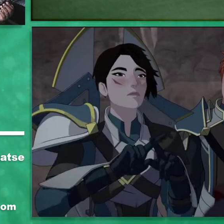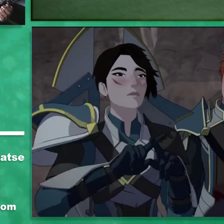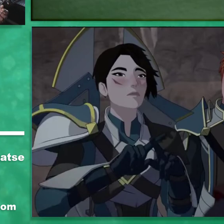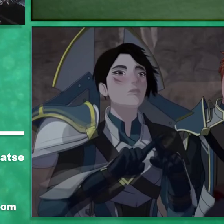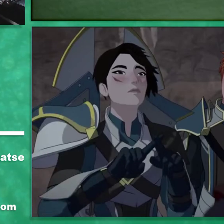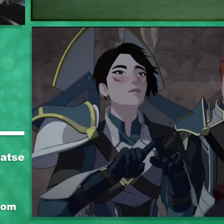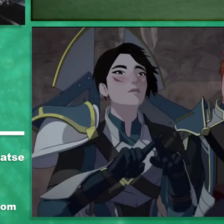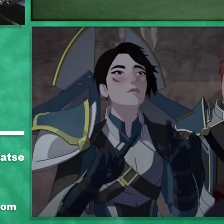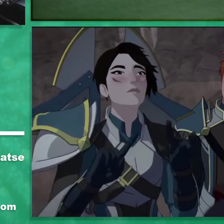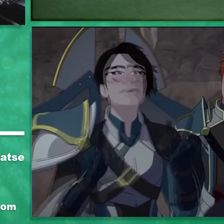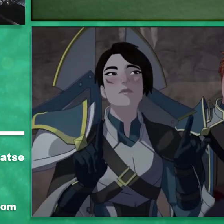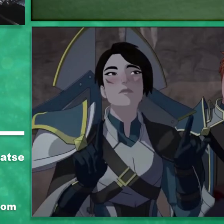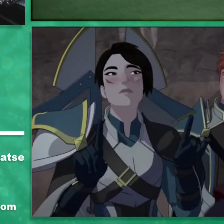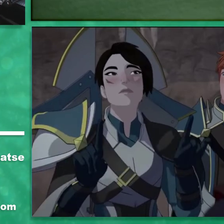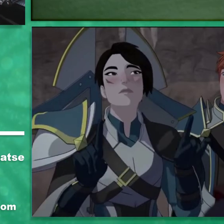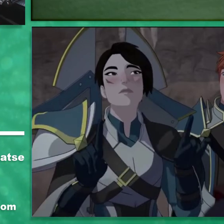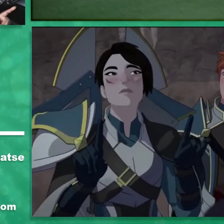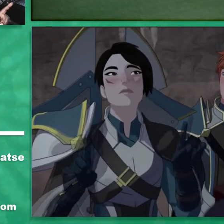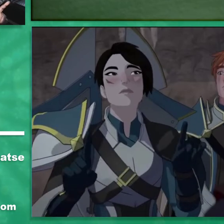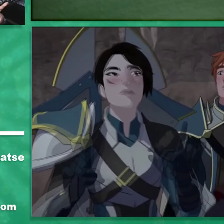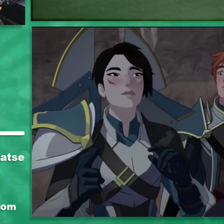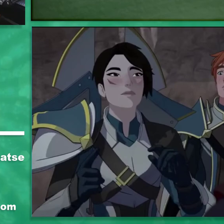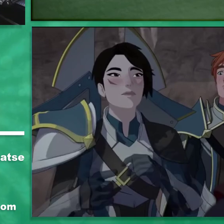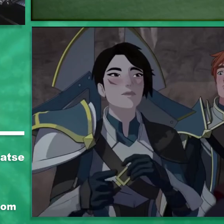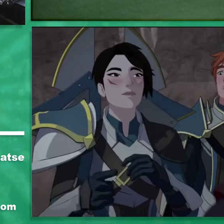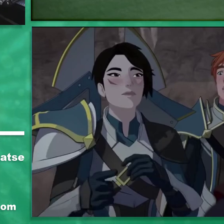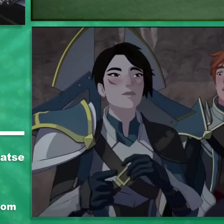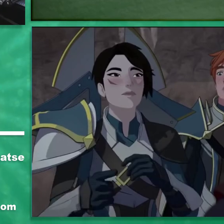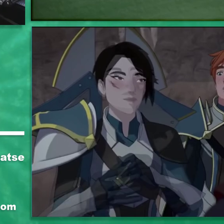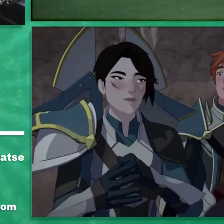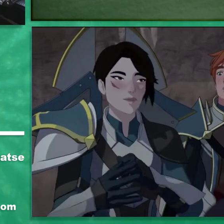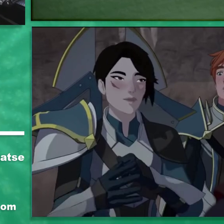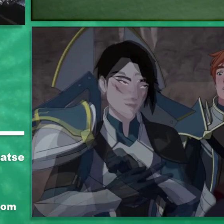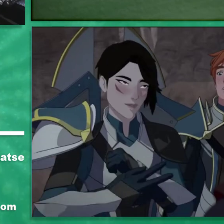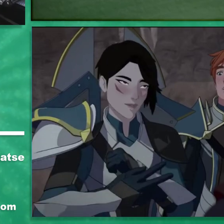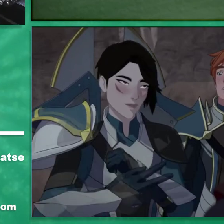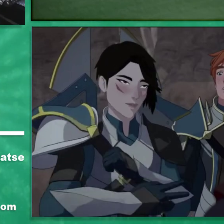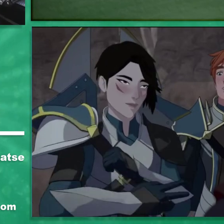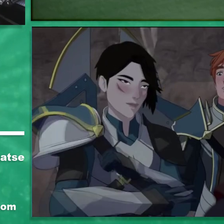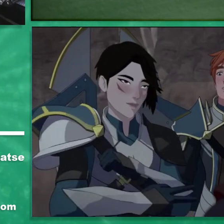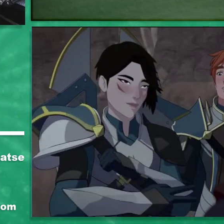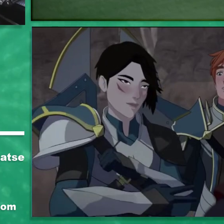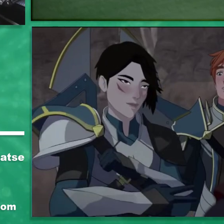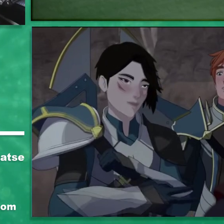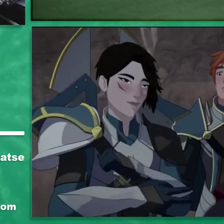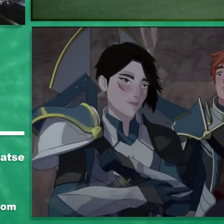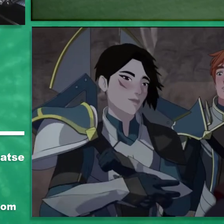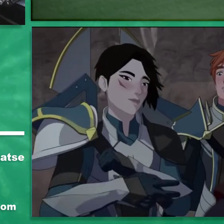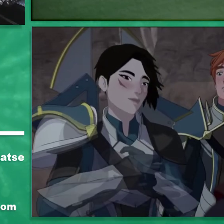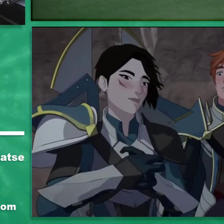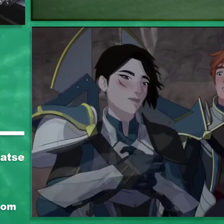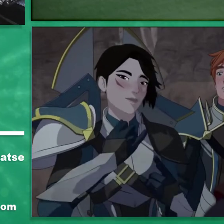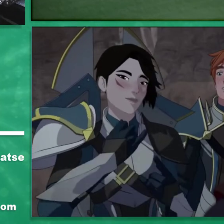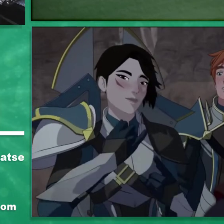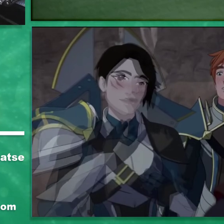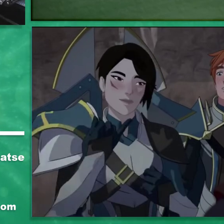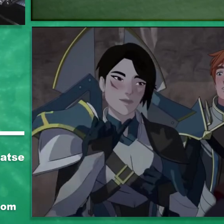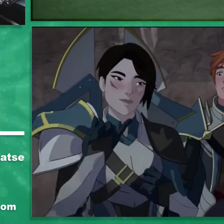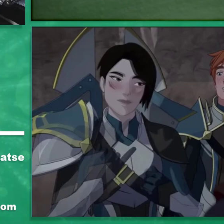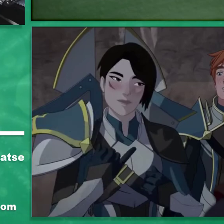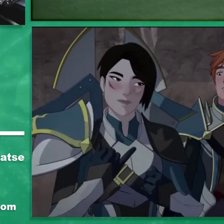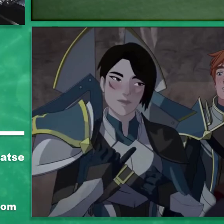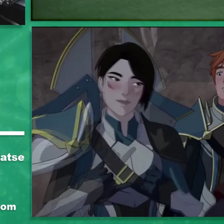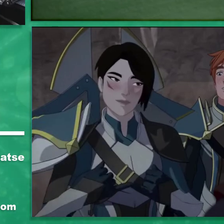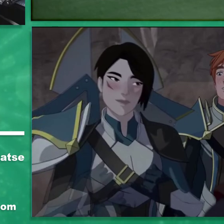signs. So, but. And patient. This means steal.